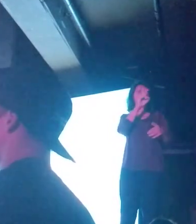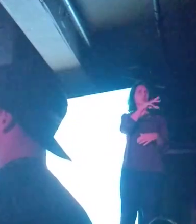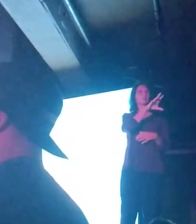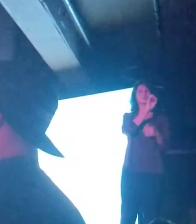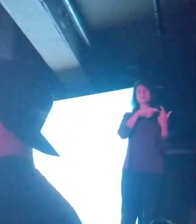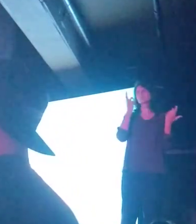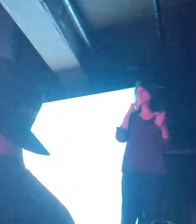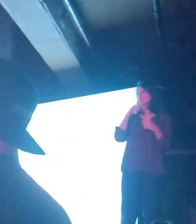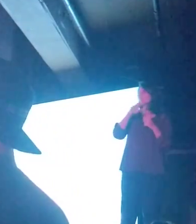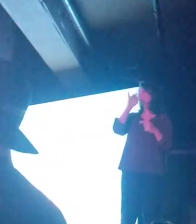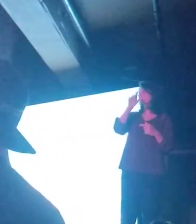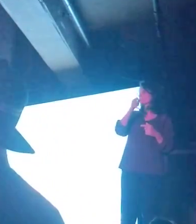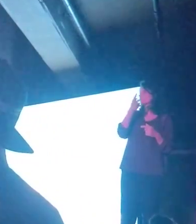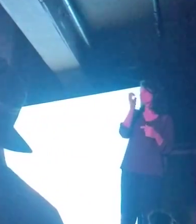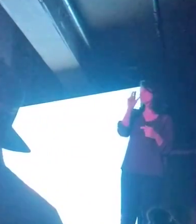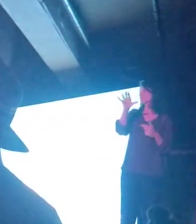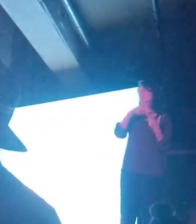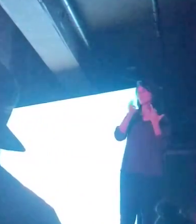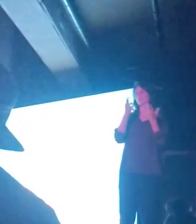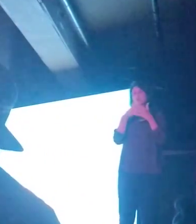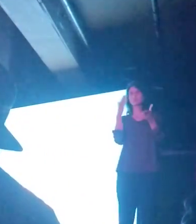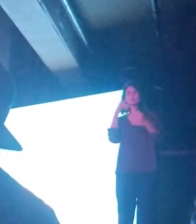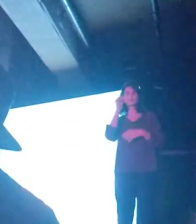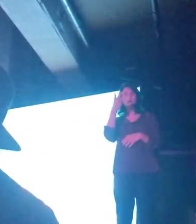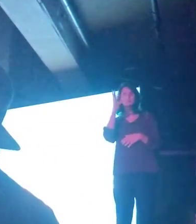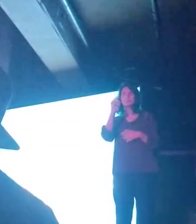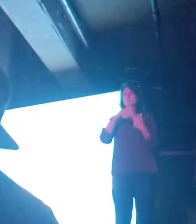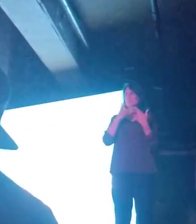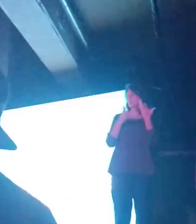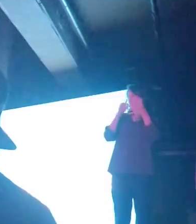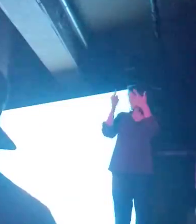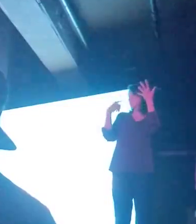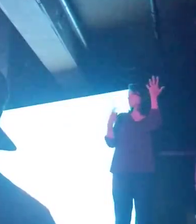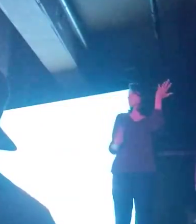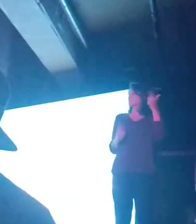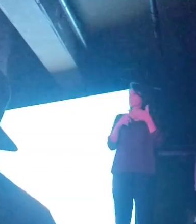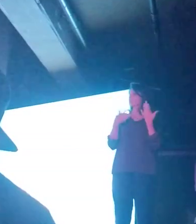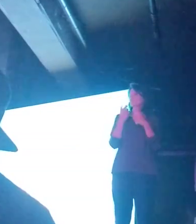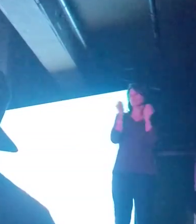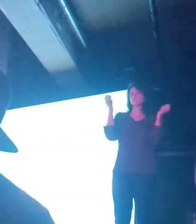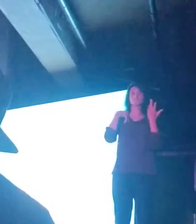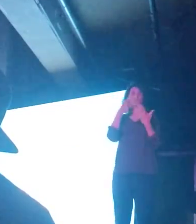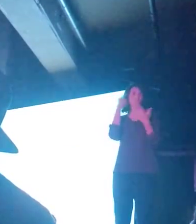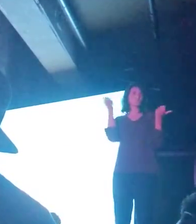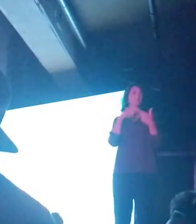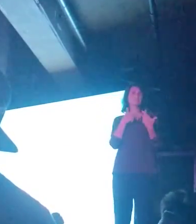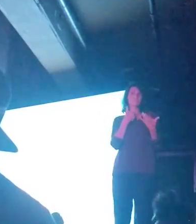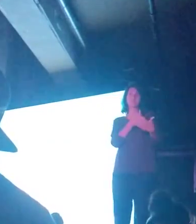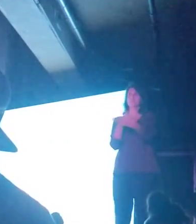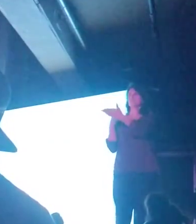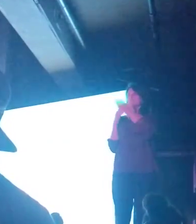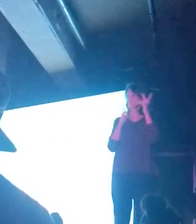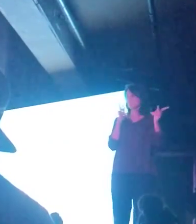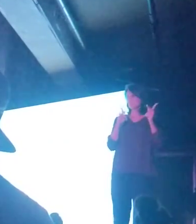or homophobic or Islamophobic or xenophobic, whatever it might be. So disruptive maybe, but it